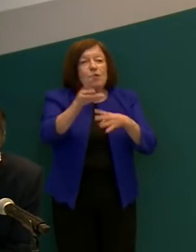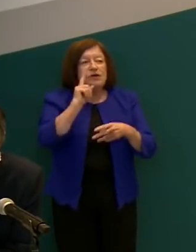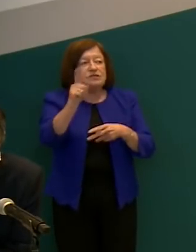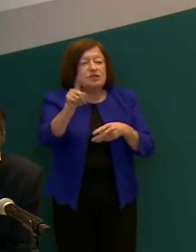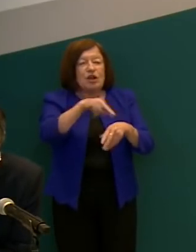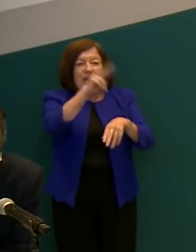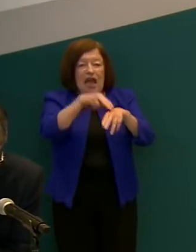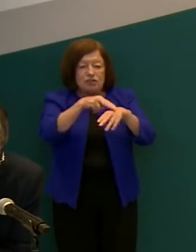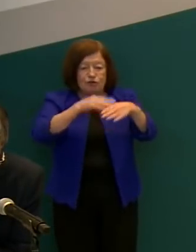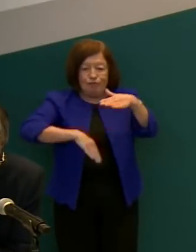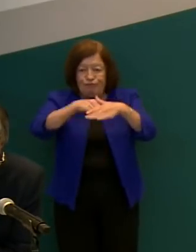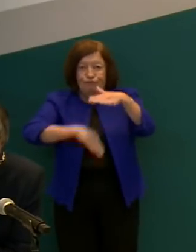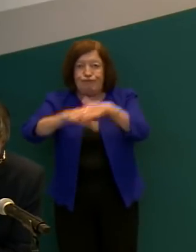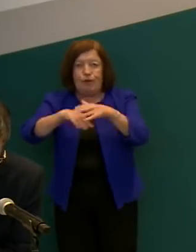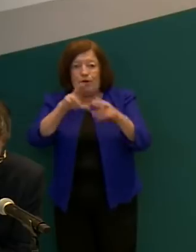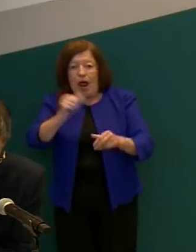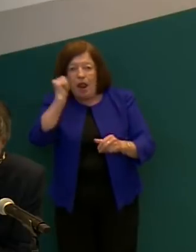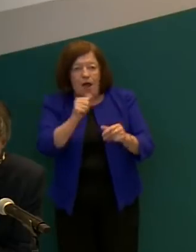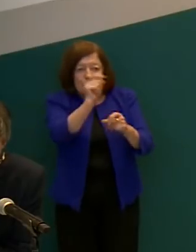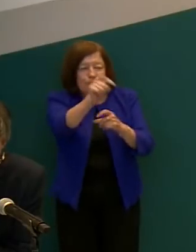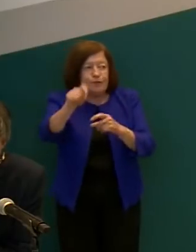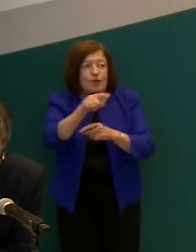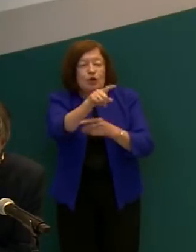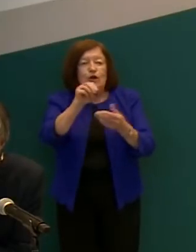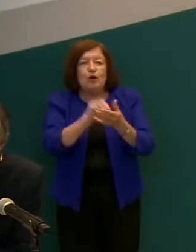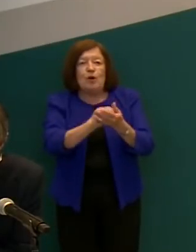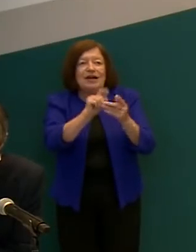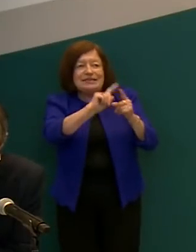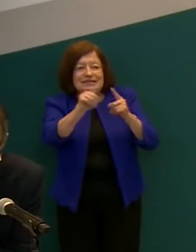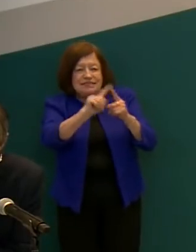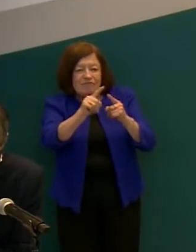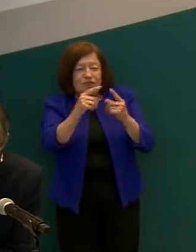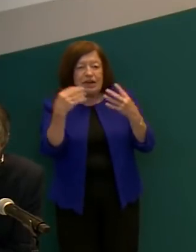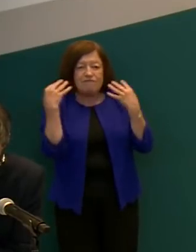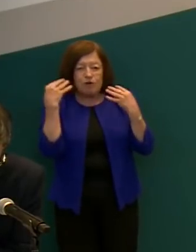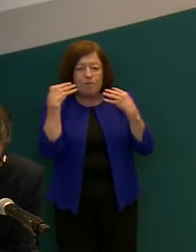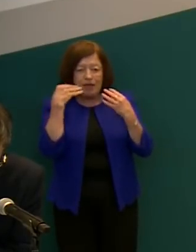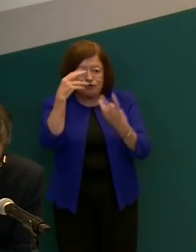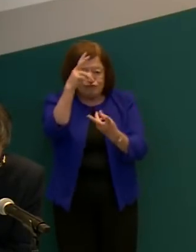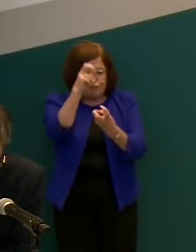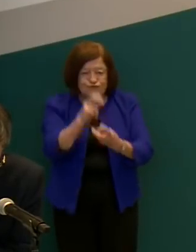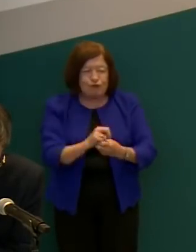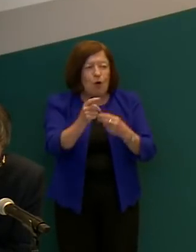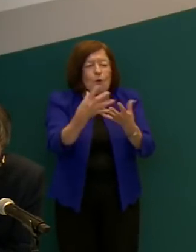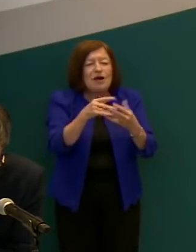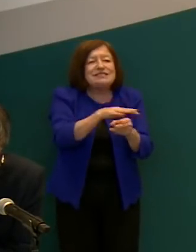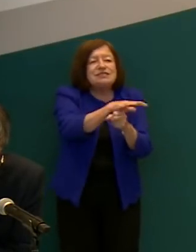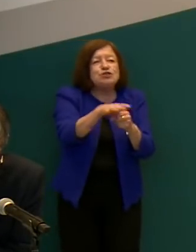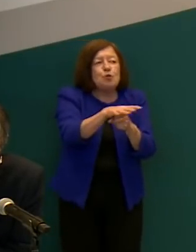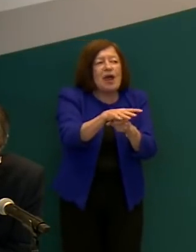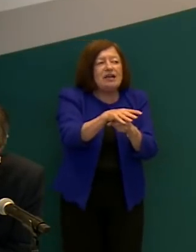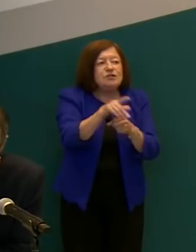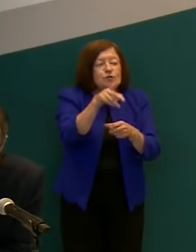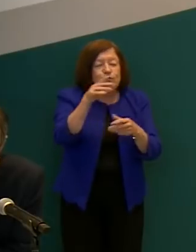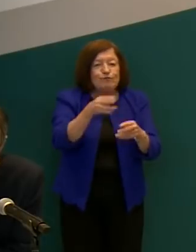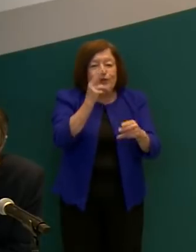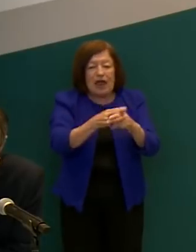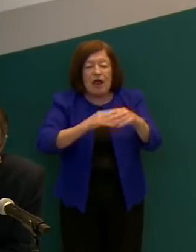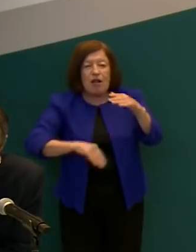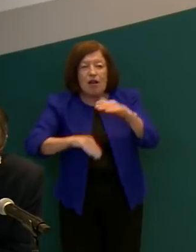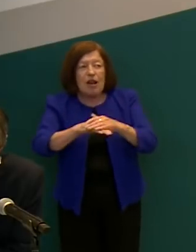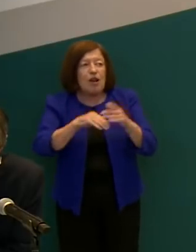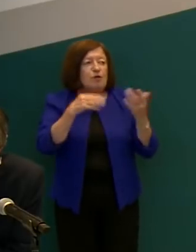national restrictions in place, that you had modelling data on what the situation would look like without those restrictions. So we saw the